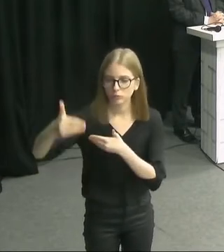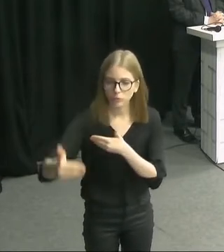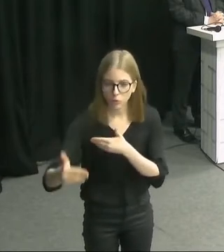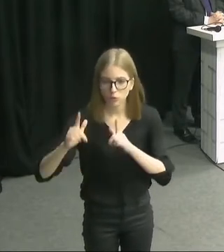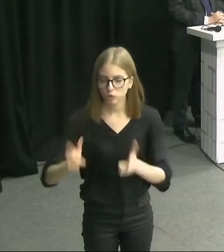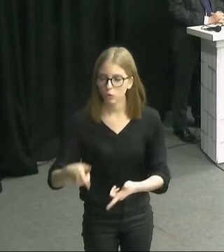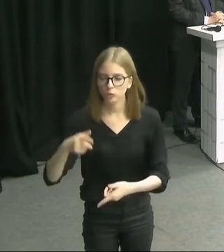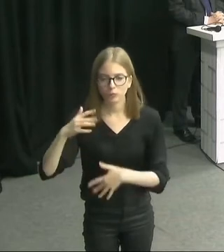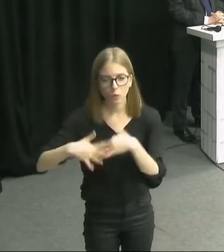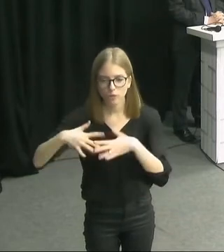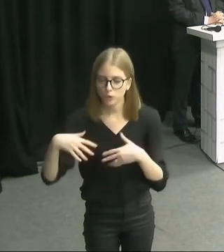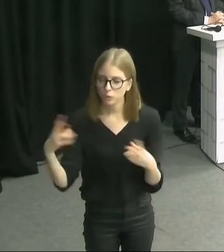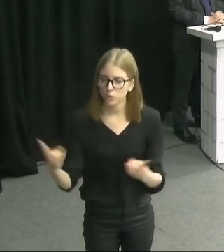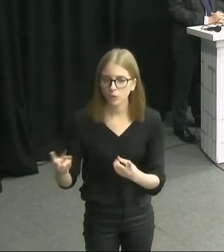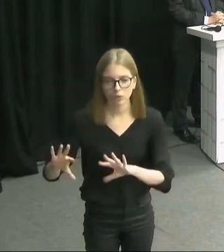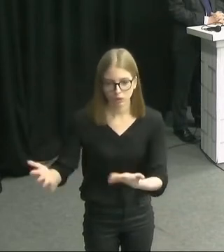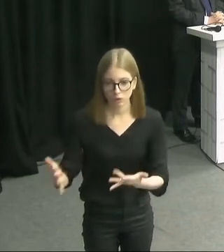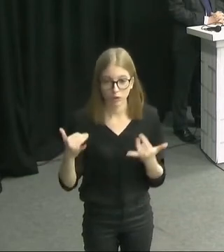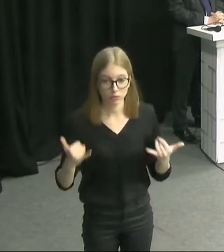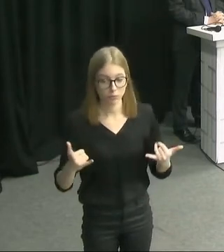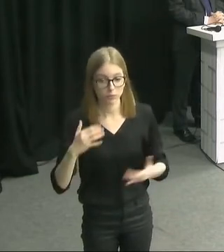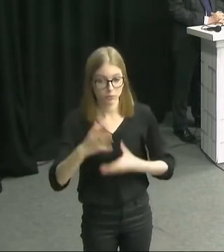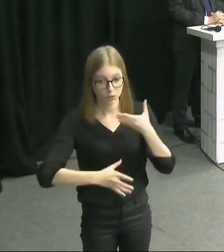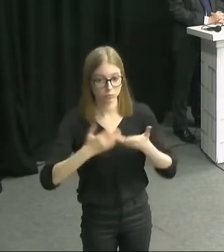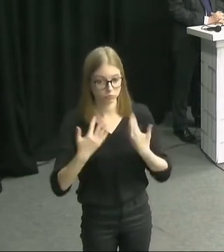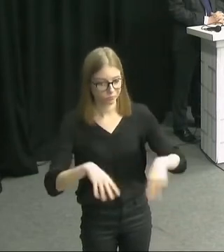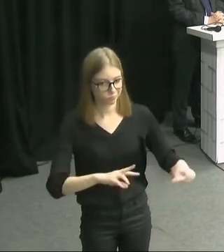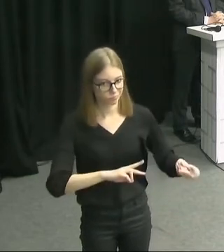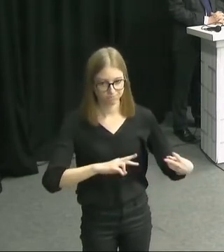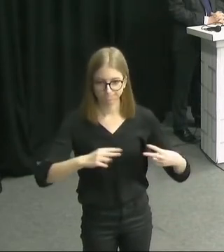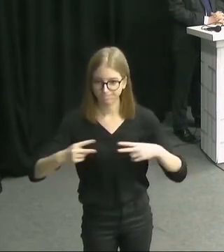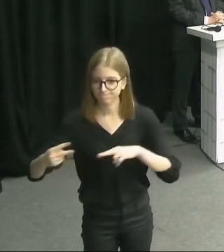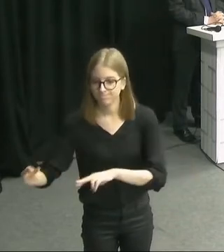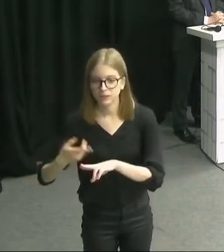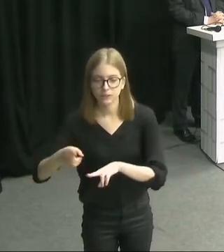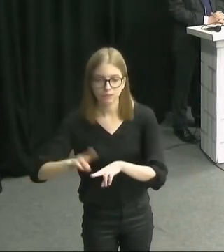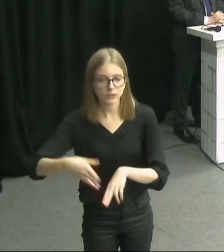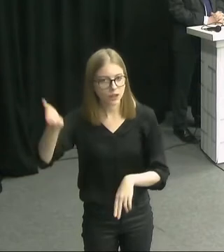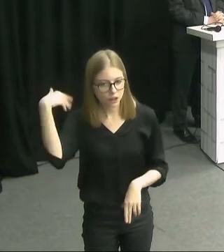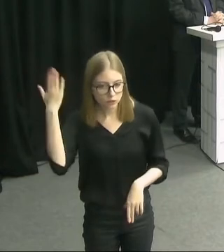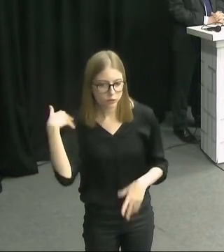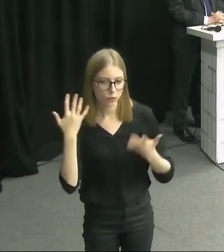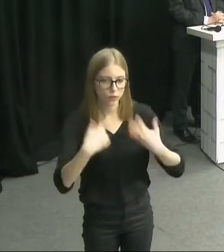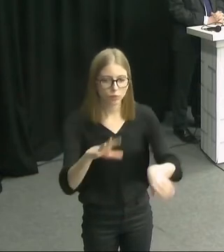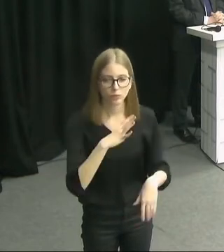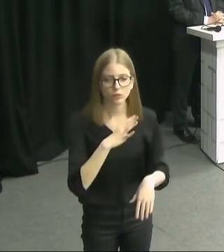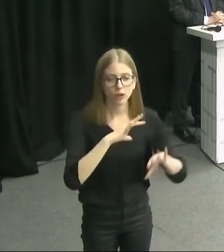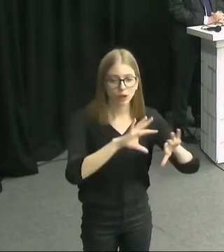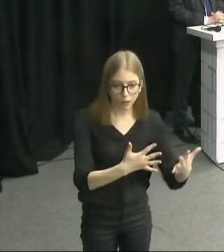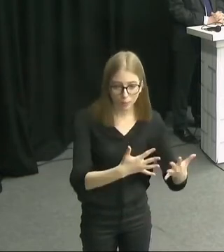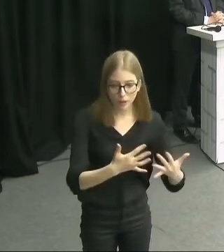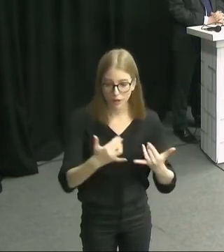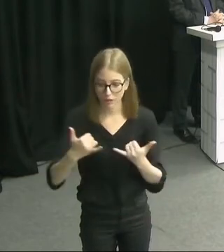5 to 10 years. Nowadays, world is very complex. So bachelor level